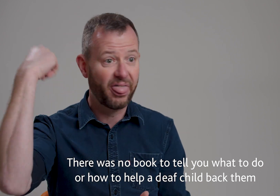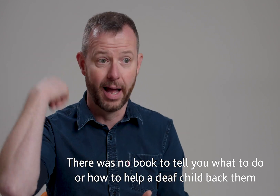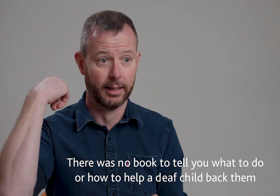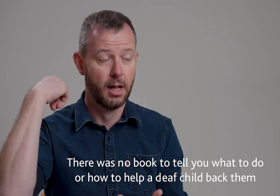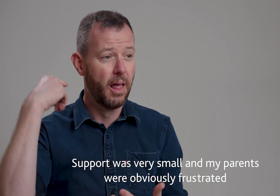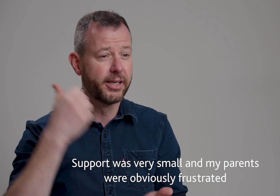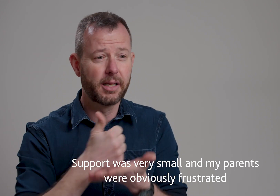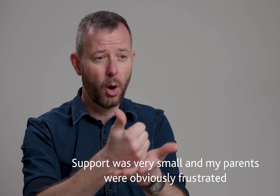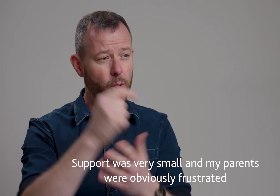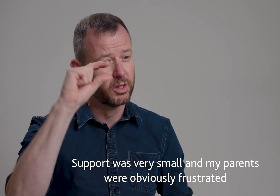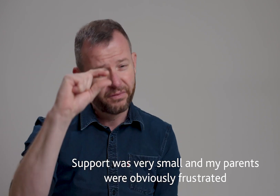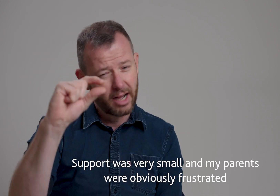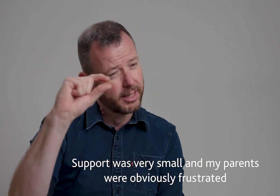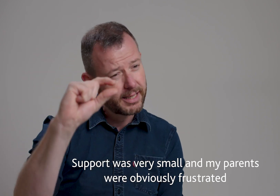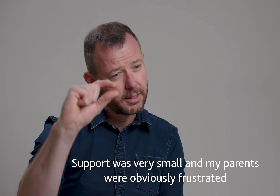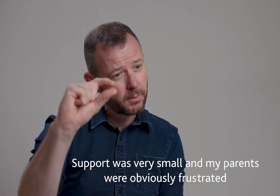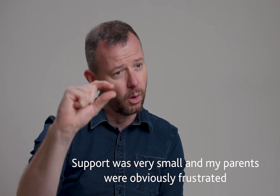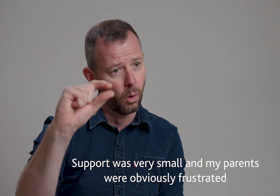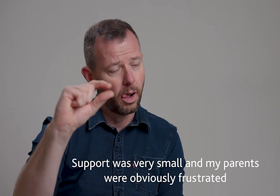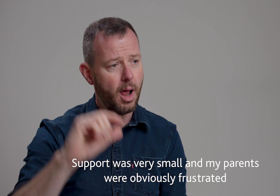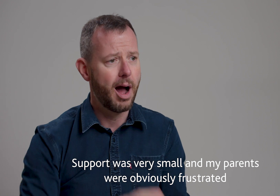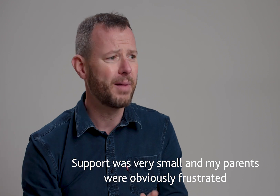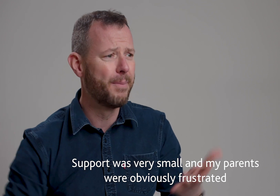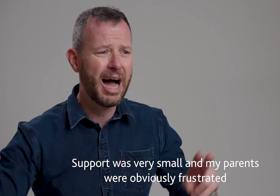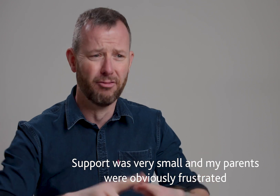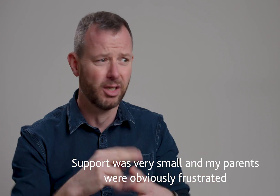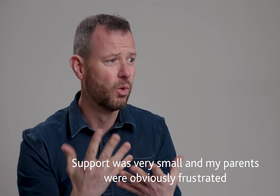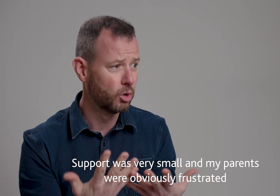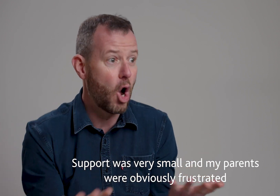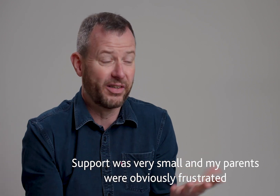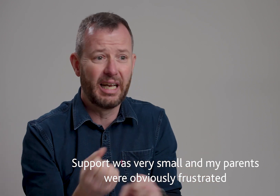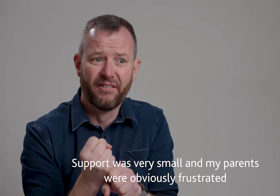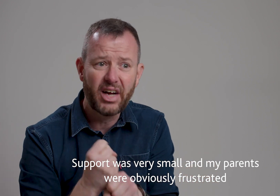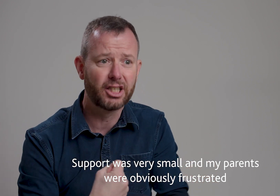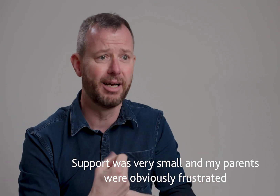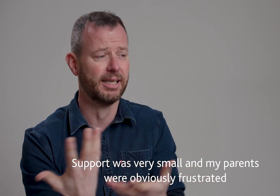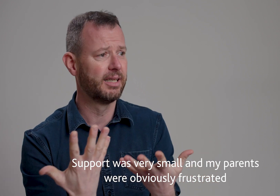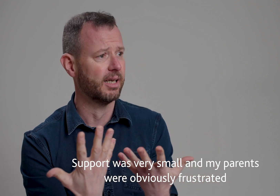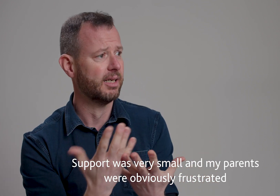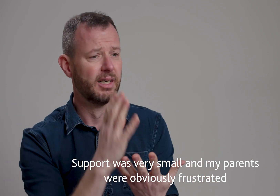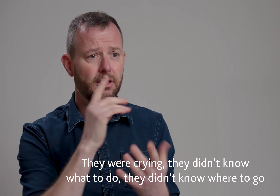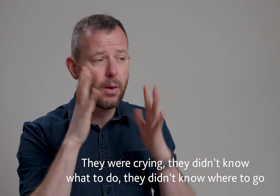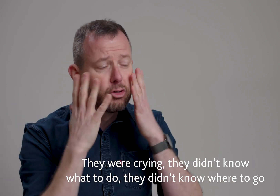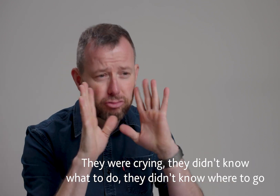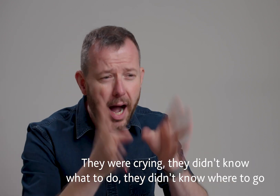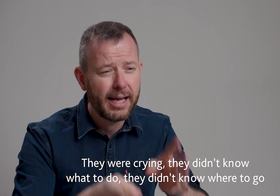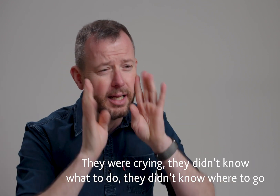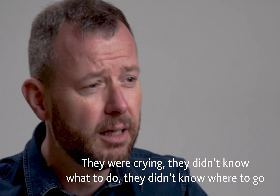doctor. The support was very low, and our parents were obviously frustrated. They were trying, they